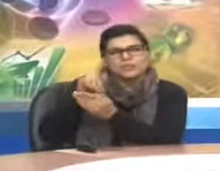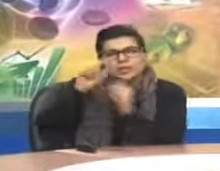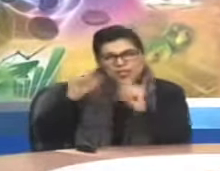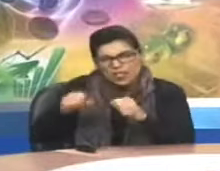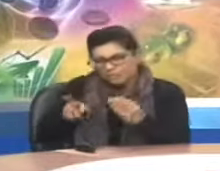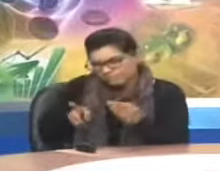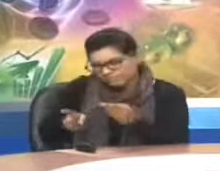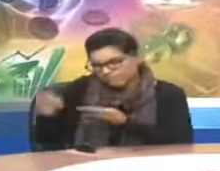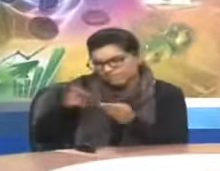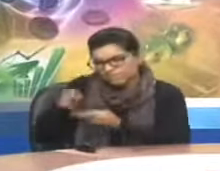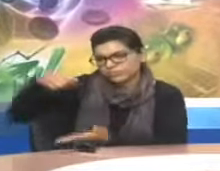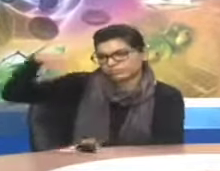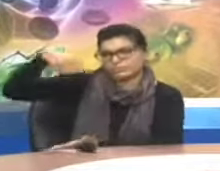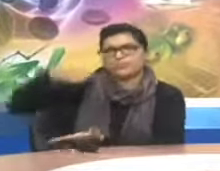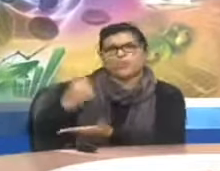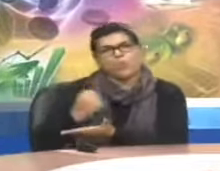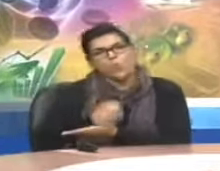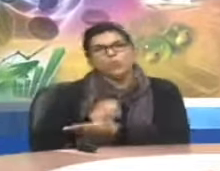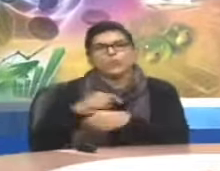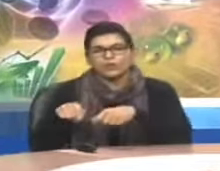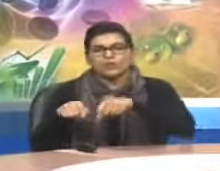Like we have our old clothes.